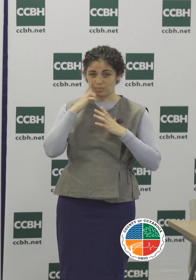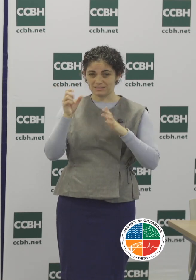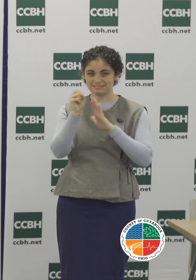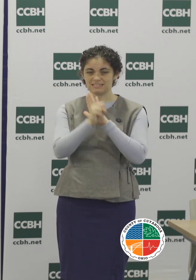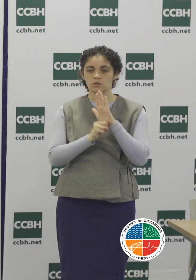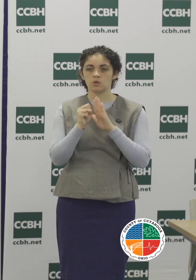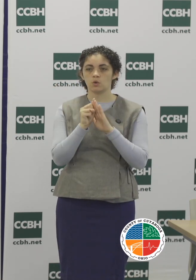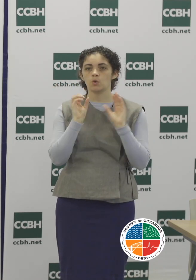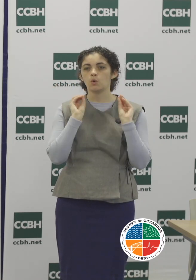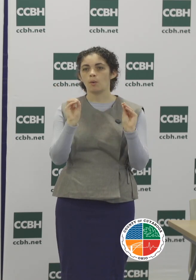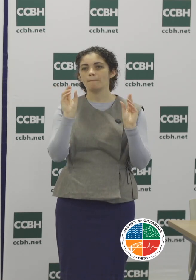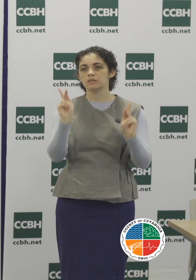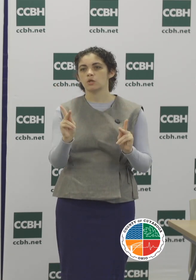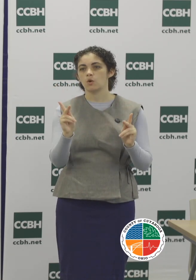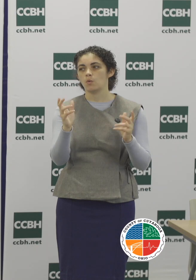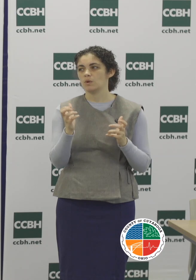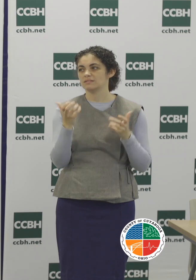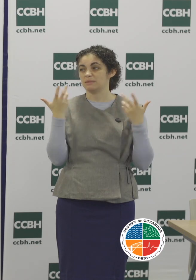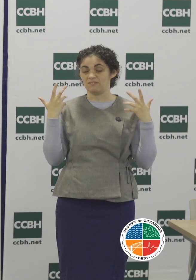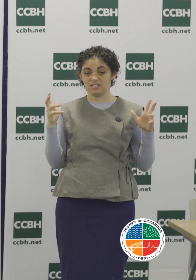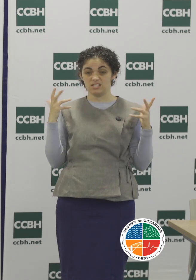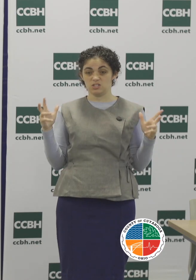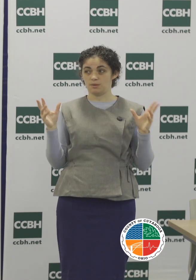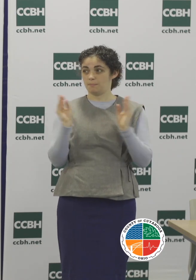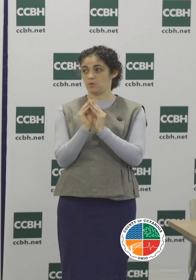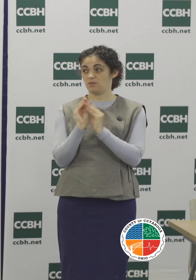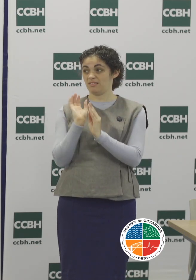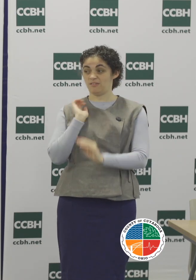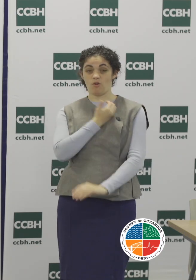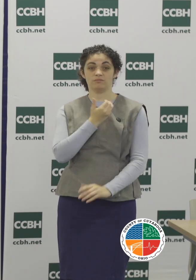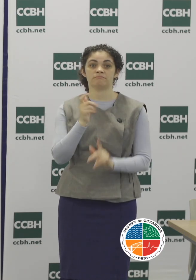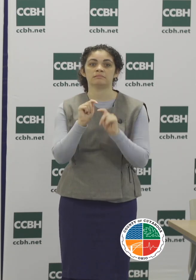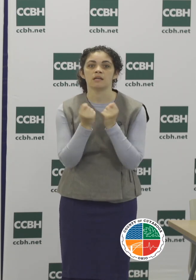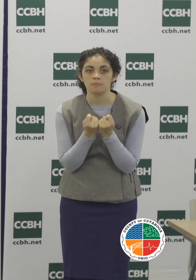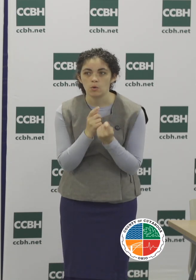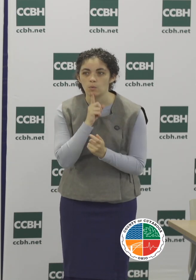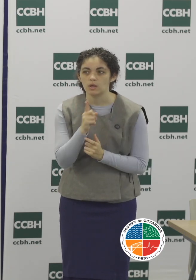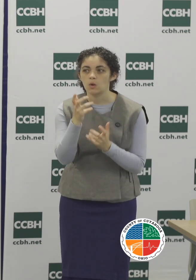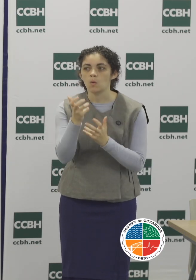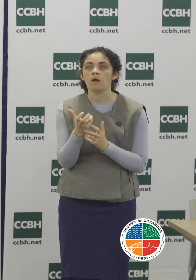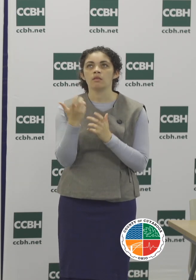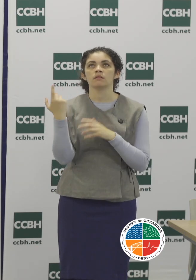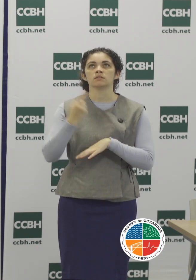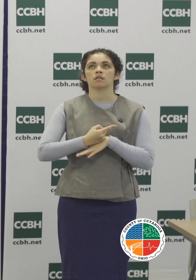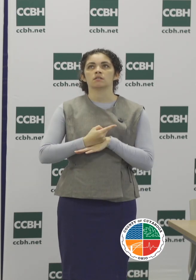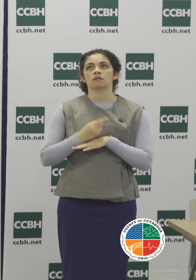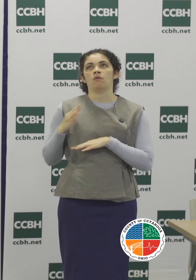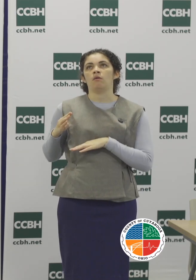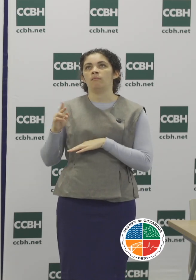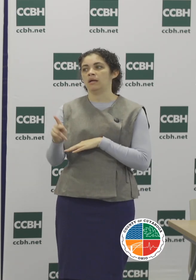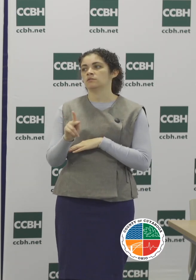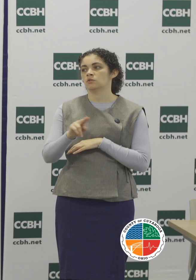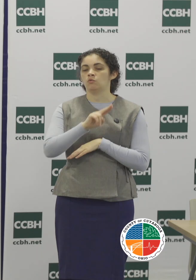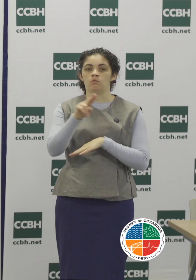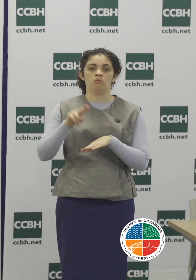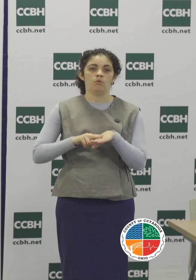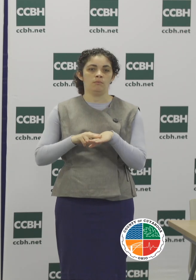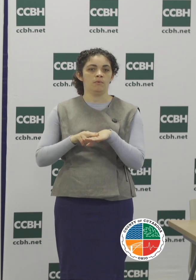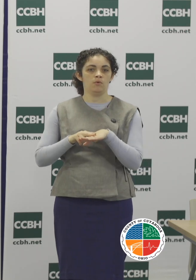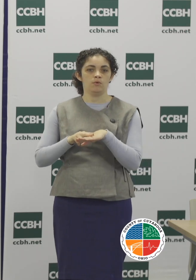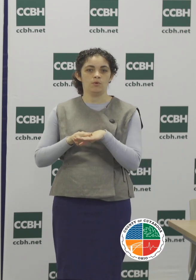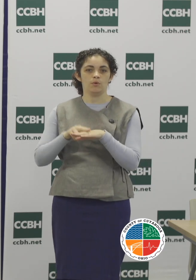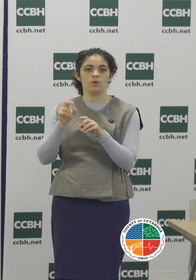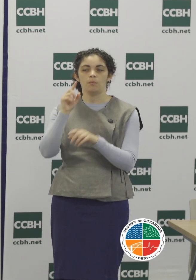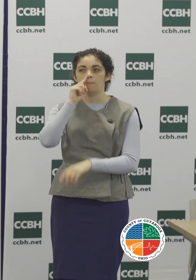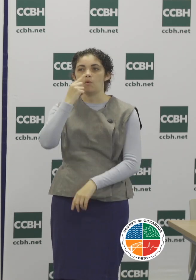no one would love this to be over more than our team. We long for the days when we can go back to doing good